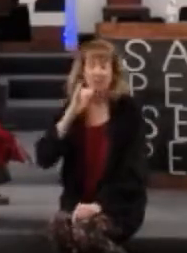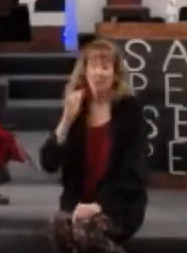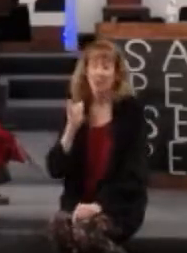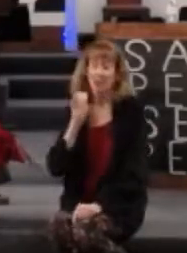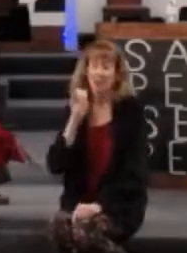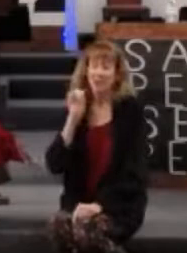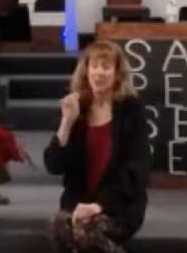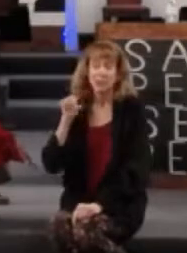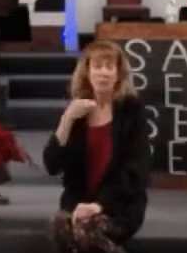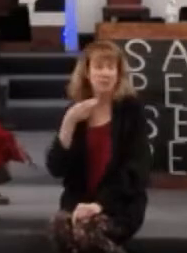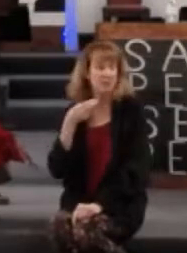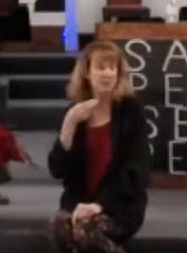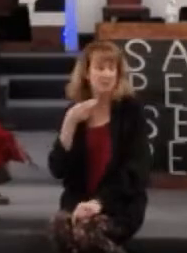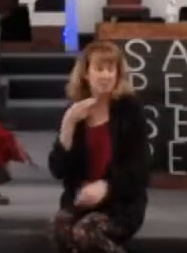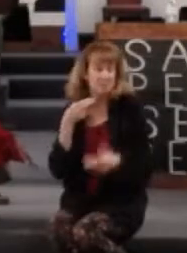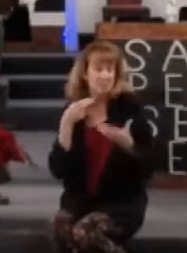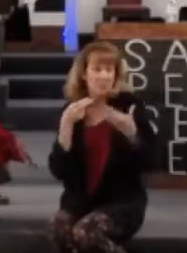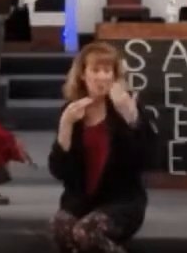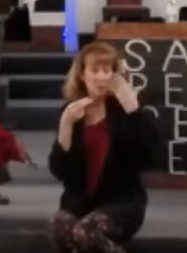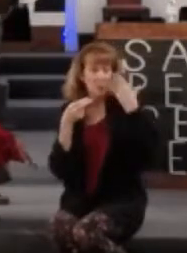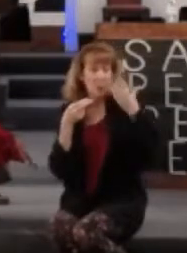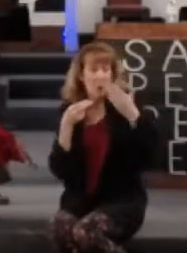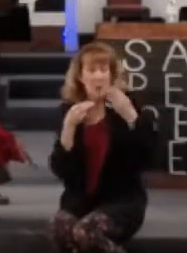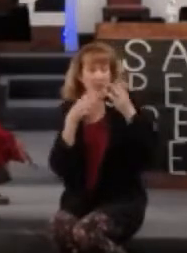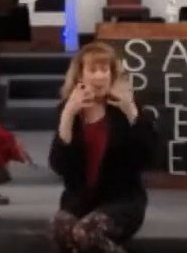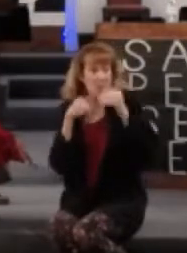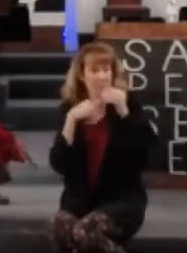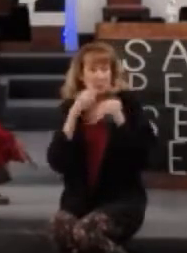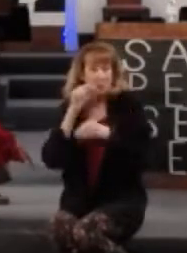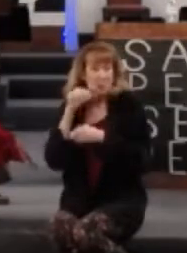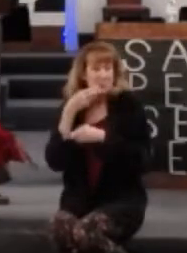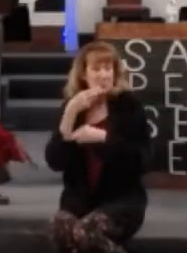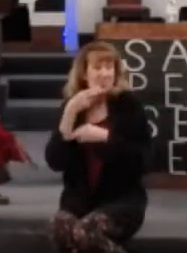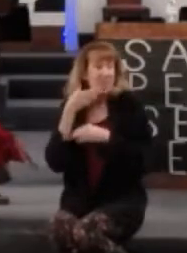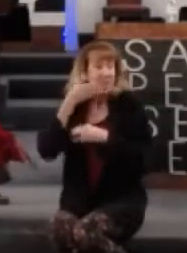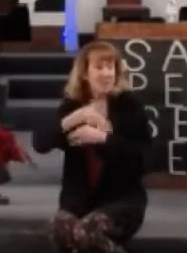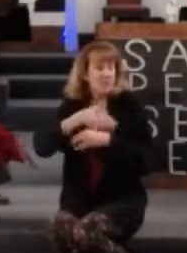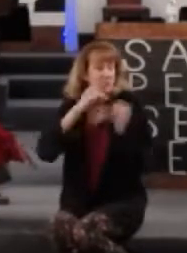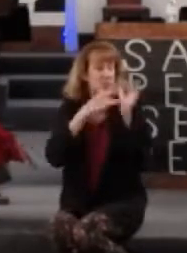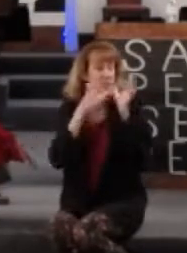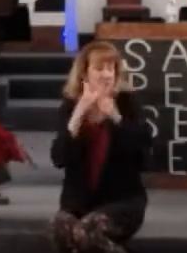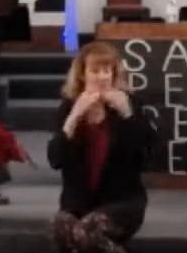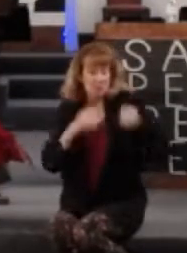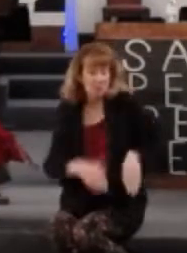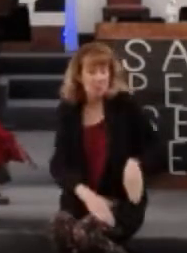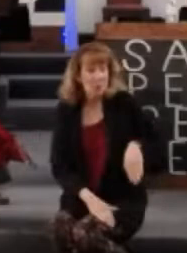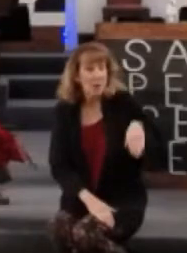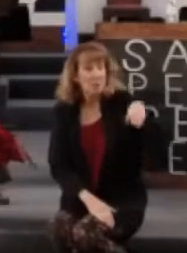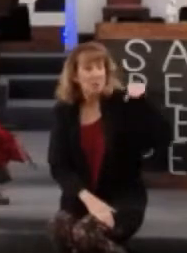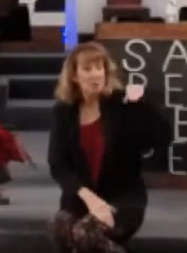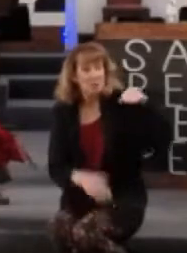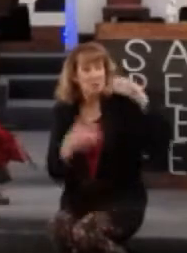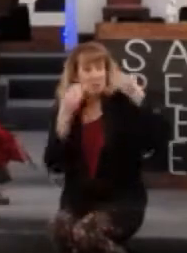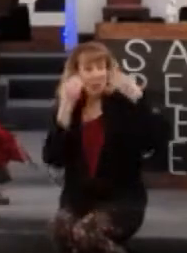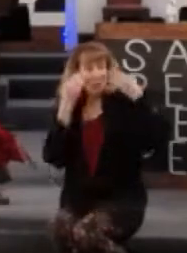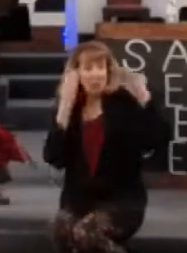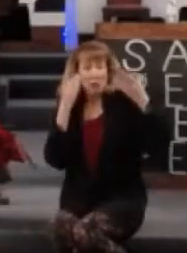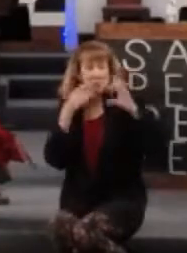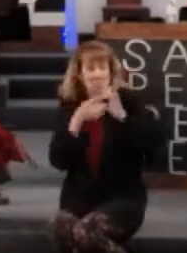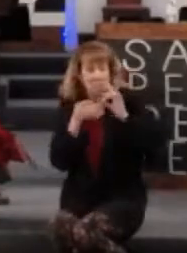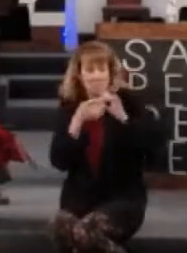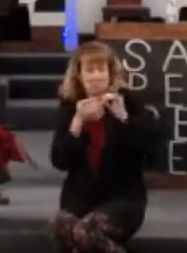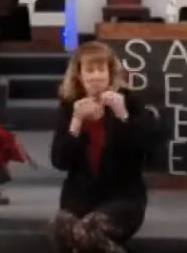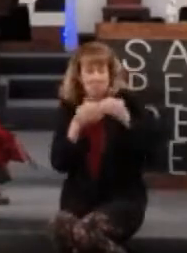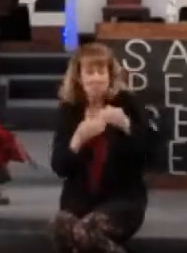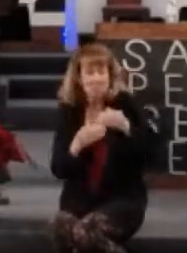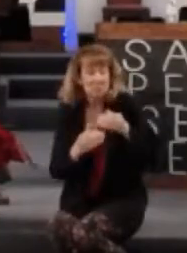of the picture sometime after Jesus turned 12. And at one point, his mother and his brothers came to take him home because they